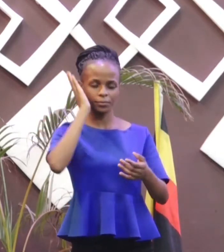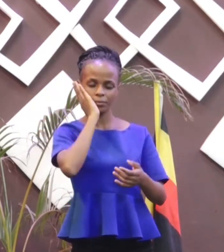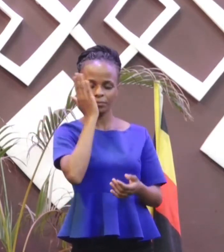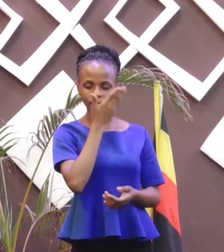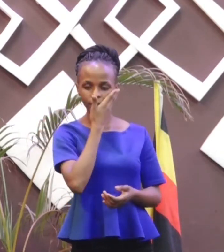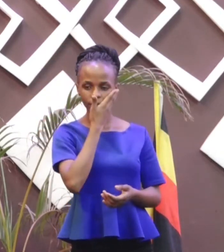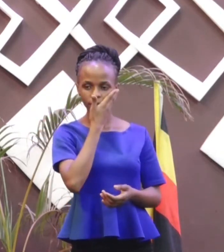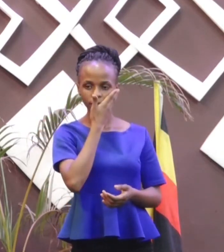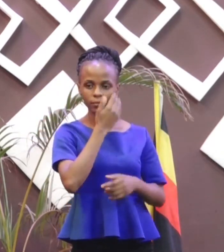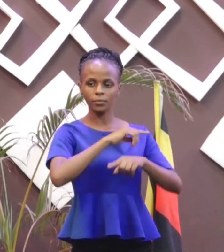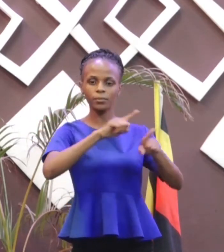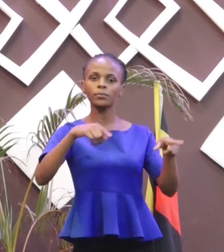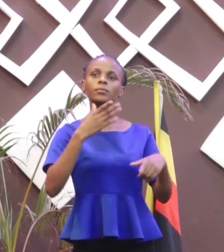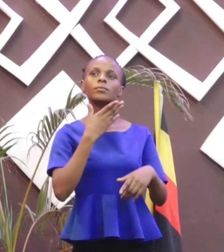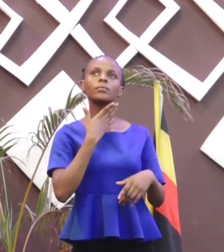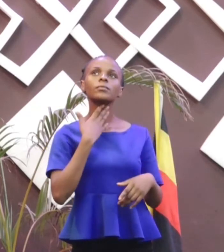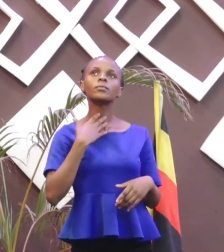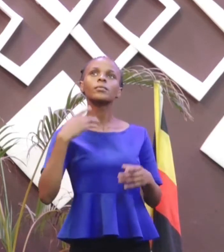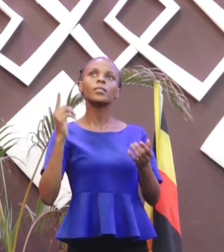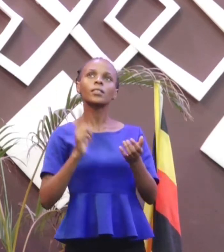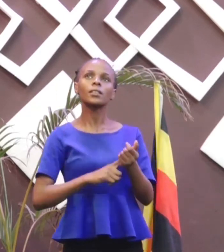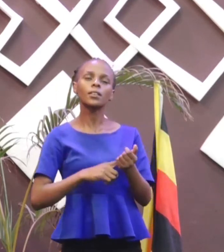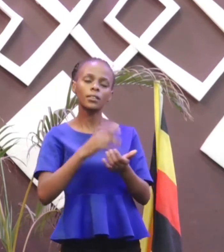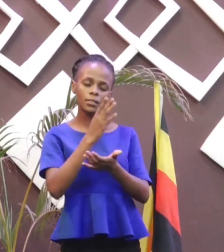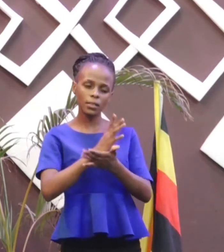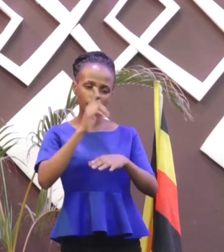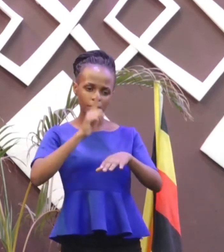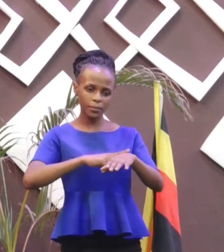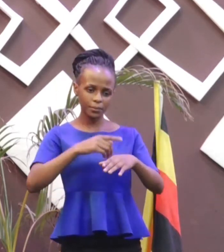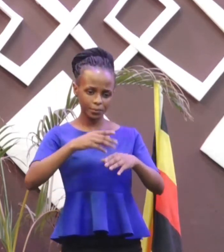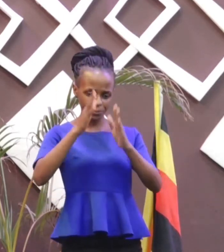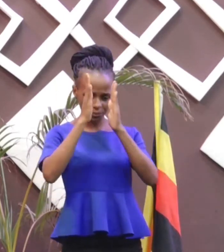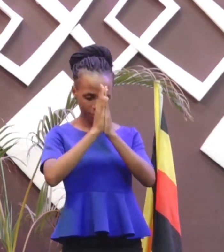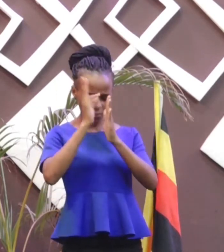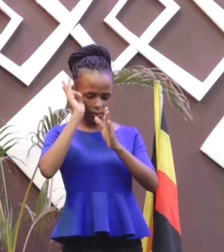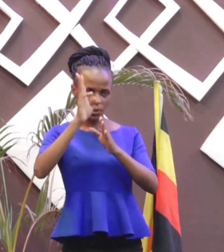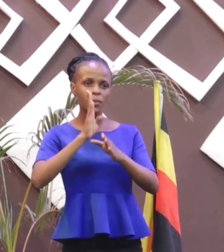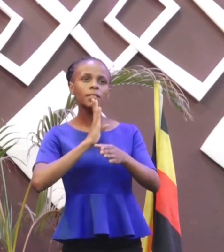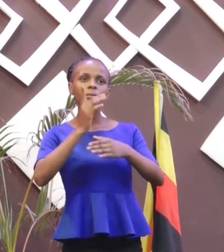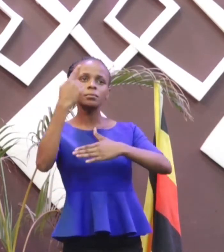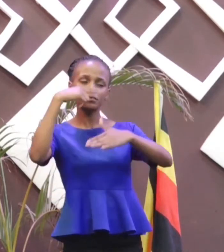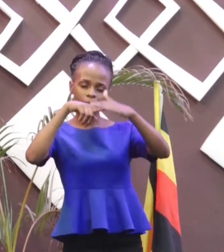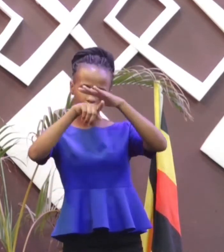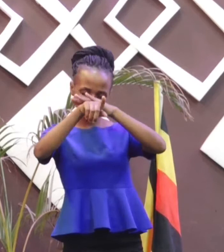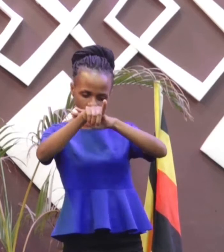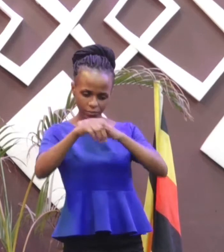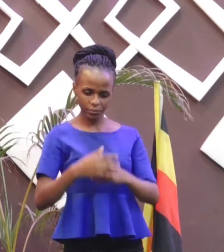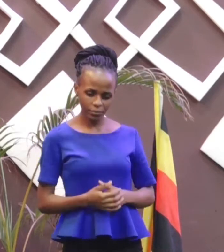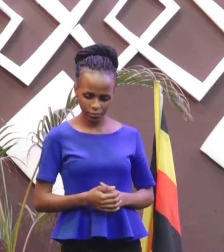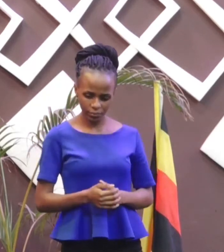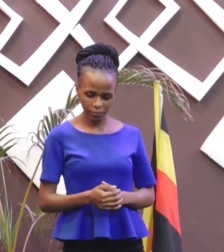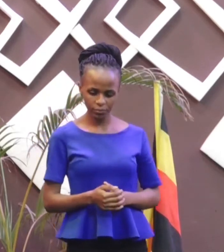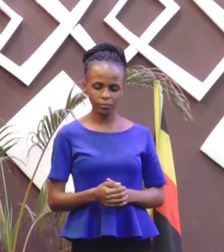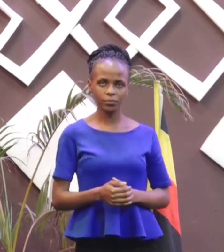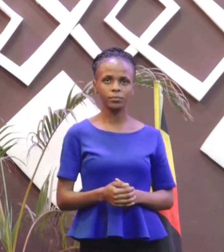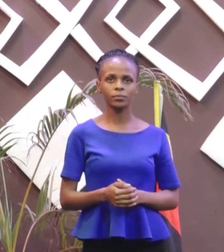grace. Fali agadde okubaako akaseera ak'okusaba ke tugenda mu. I want us to have some time of prayer that